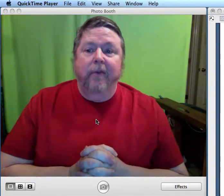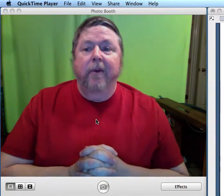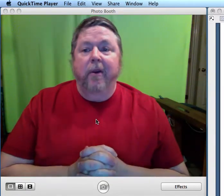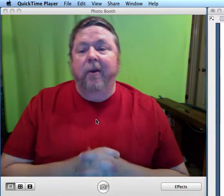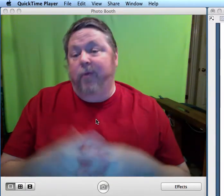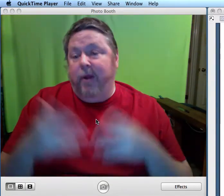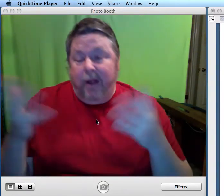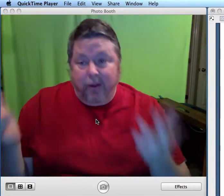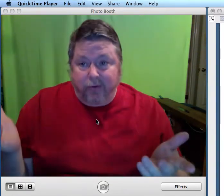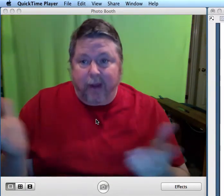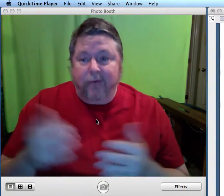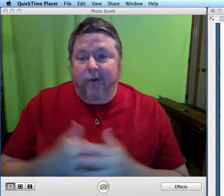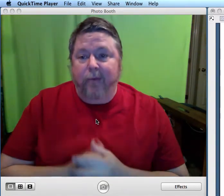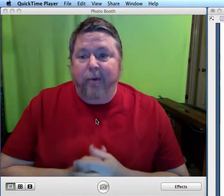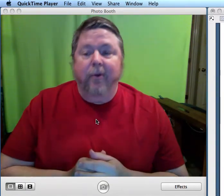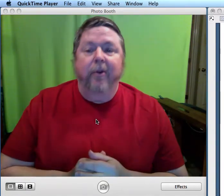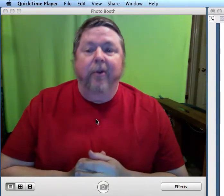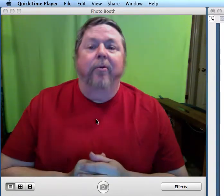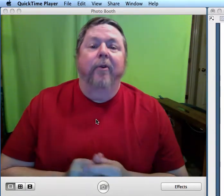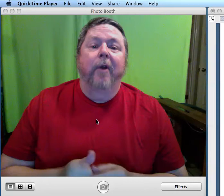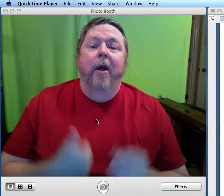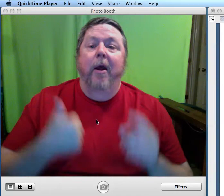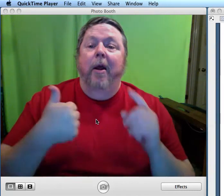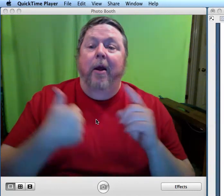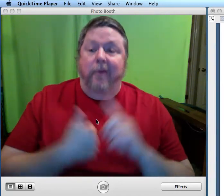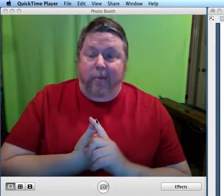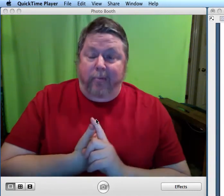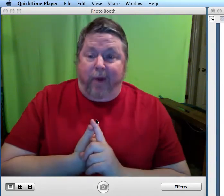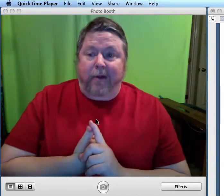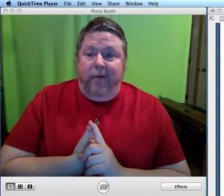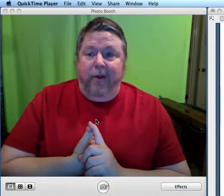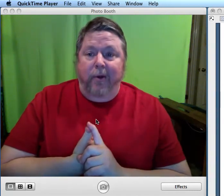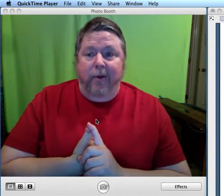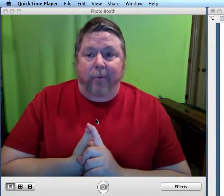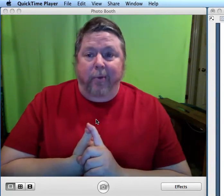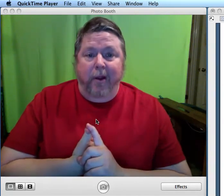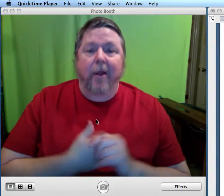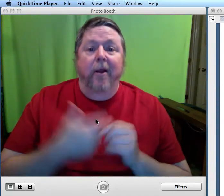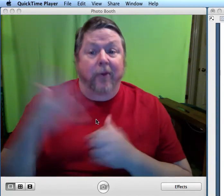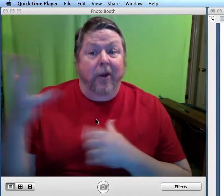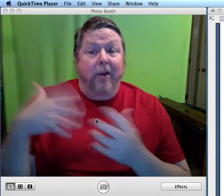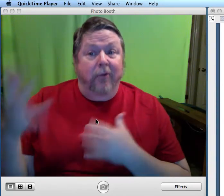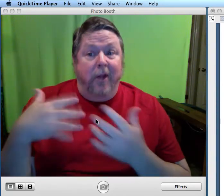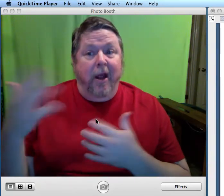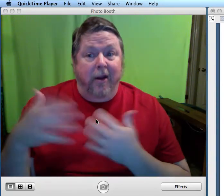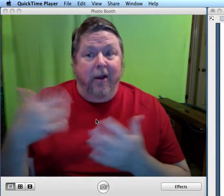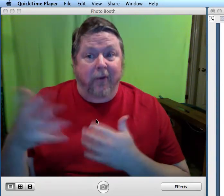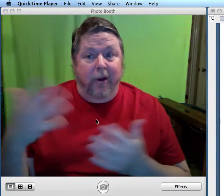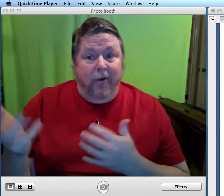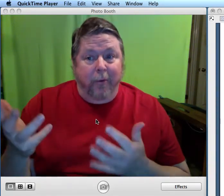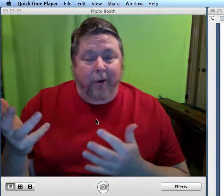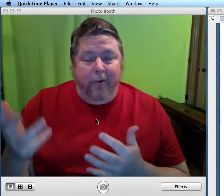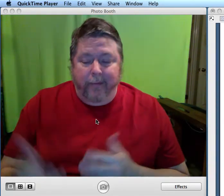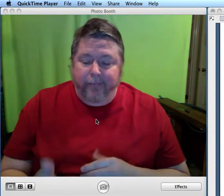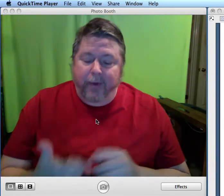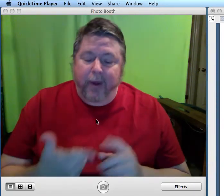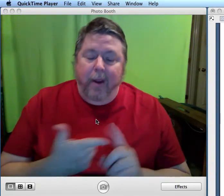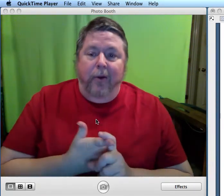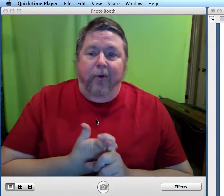This is what the other tasks have been building you towards. So we've been practicing doing interpreting, so you get used to the idea of doing interpreting